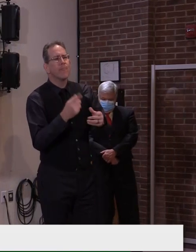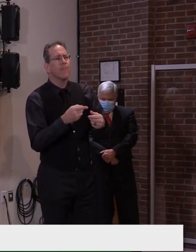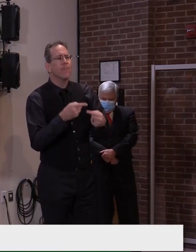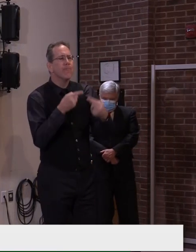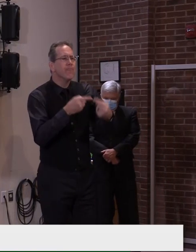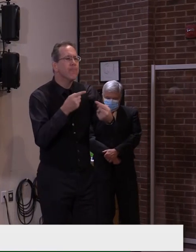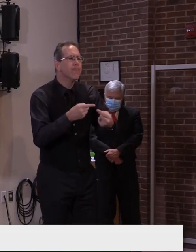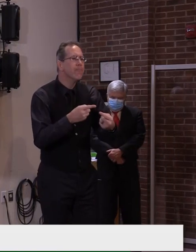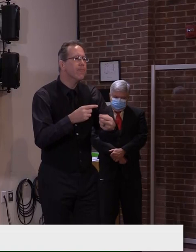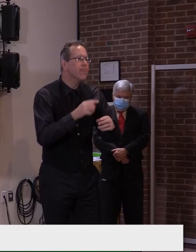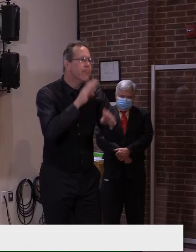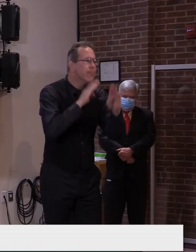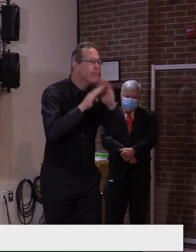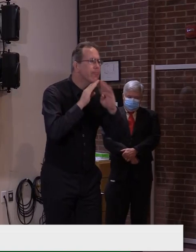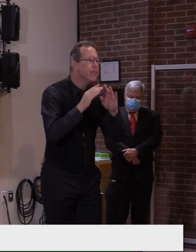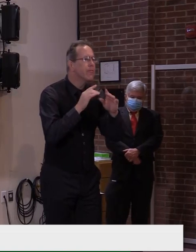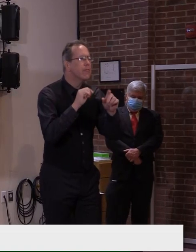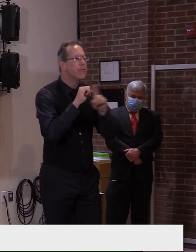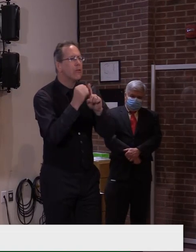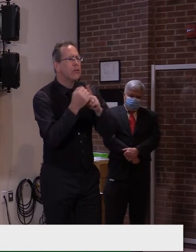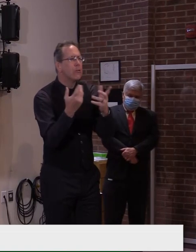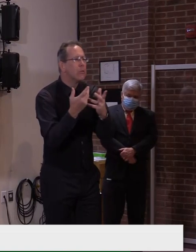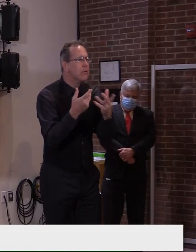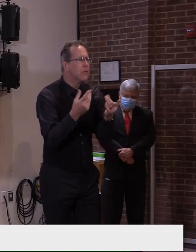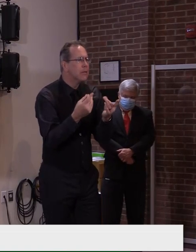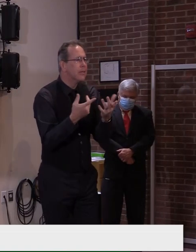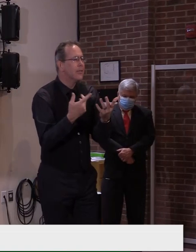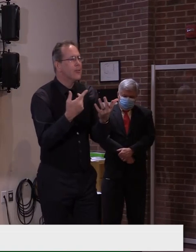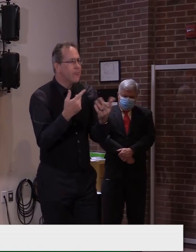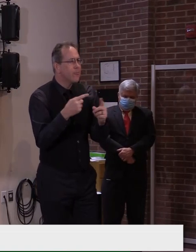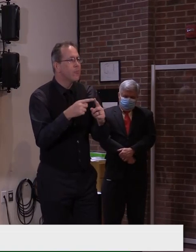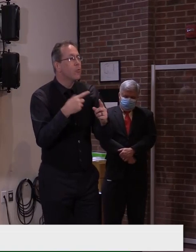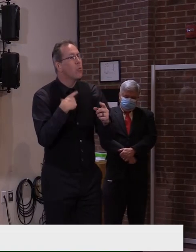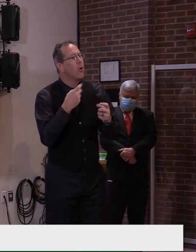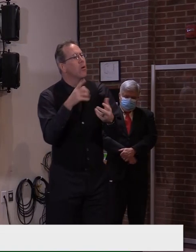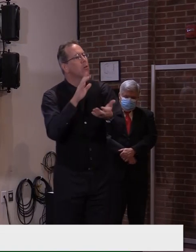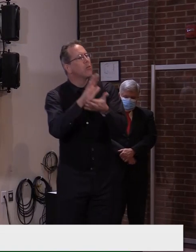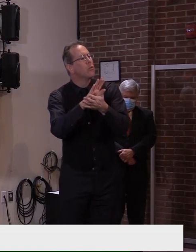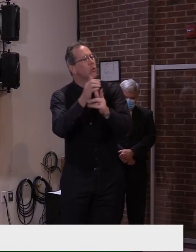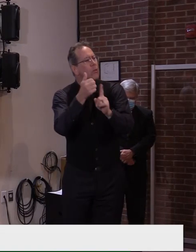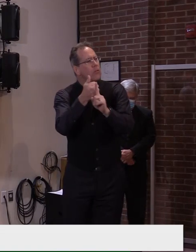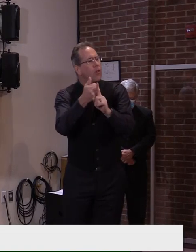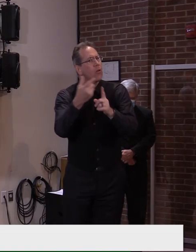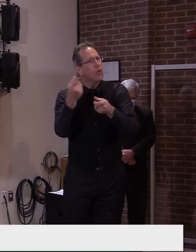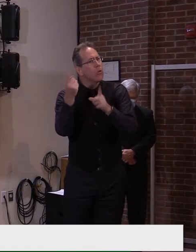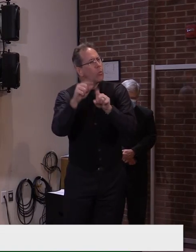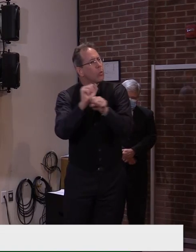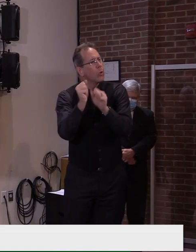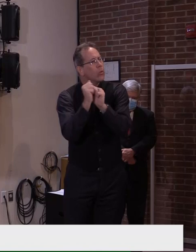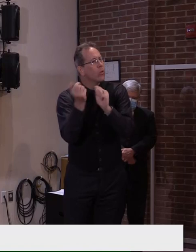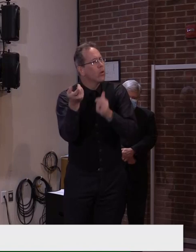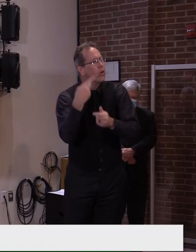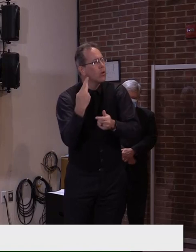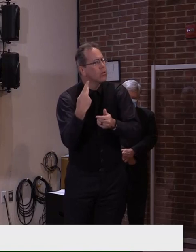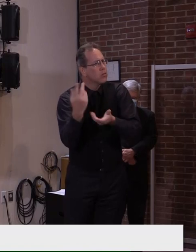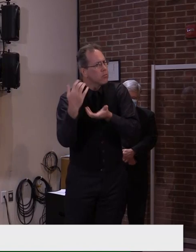that we've largely used schools to be part of the public health apparatus in terms of managing the data and so